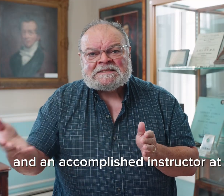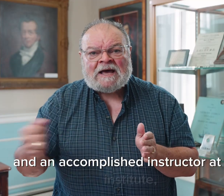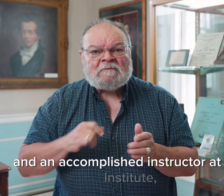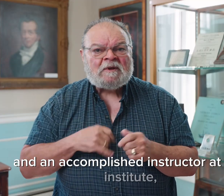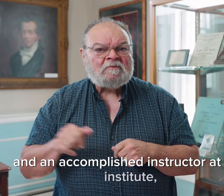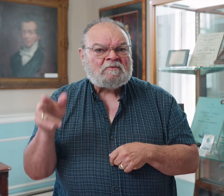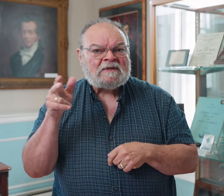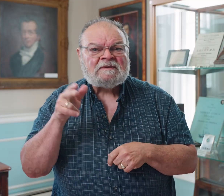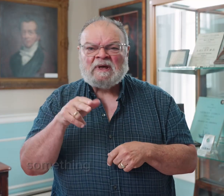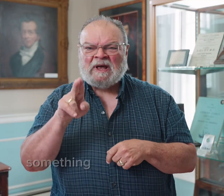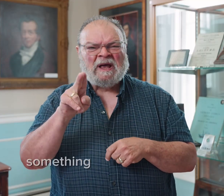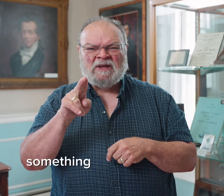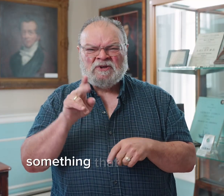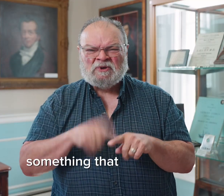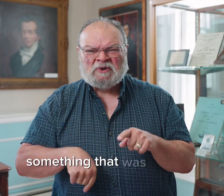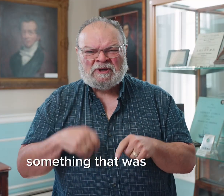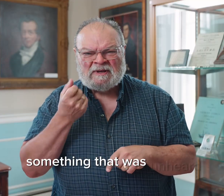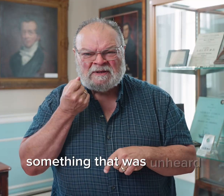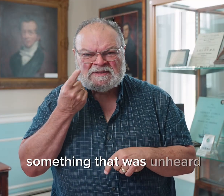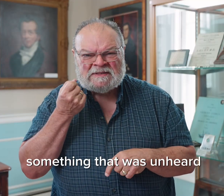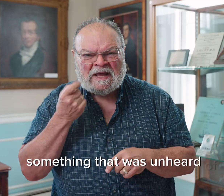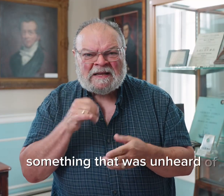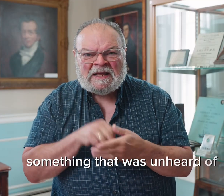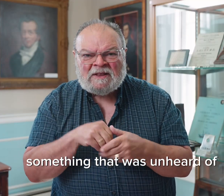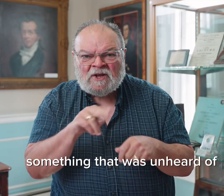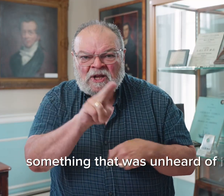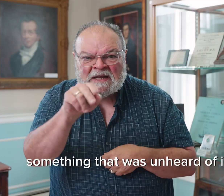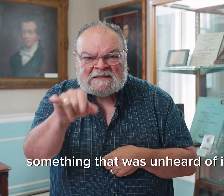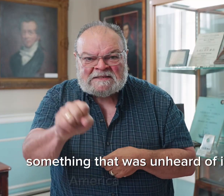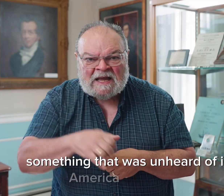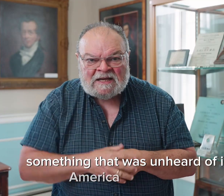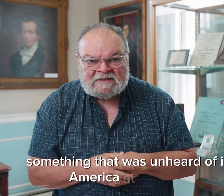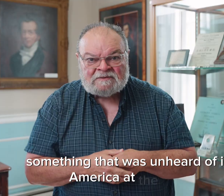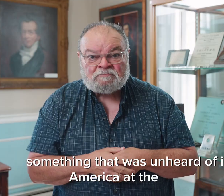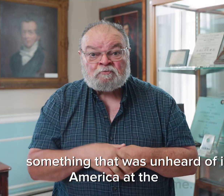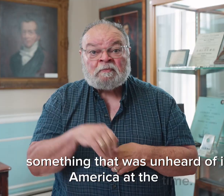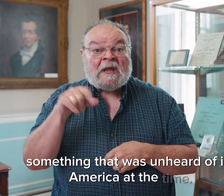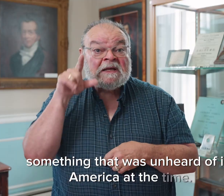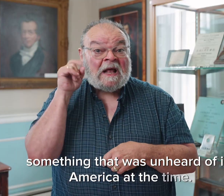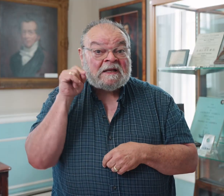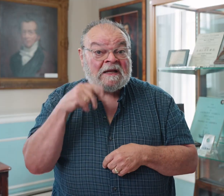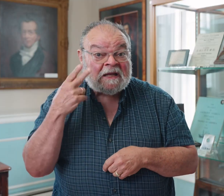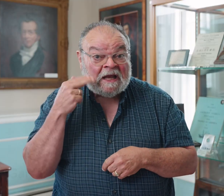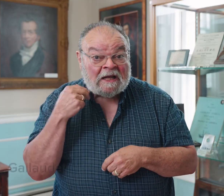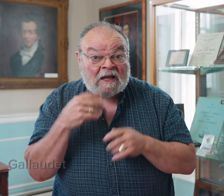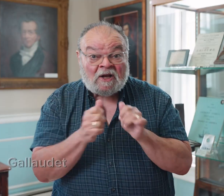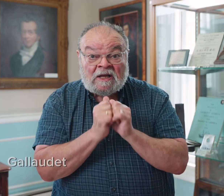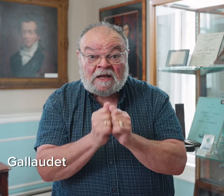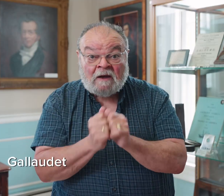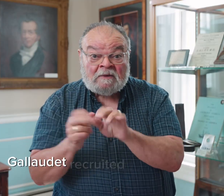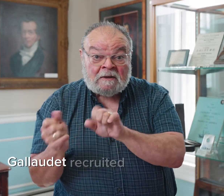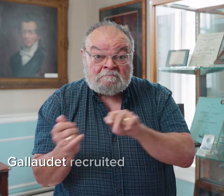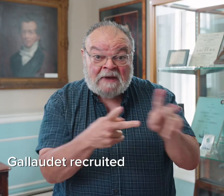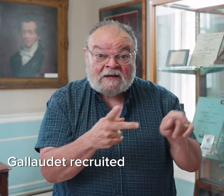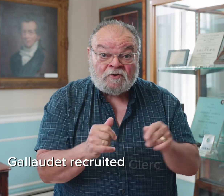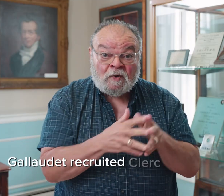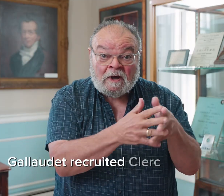Institute, something that was unheard of in America at the time. Gallaudet recruited Clerc